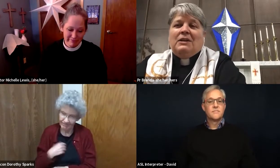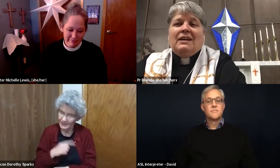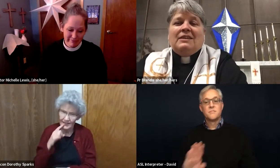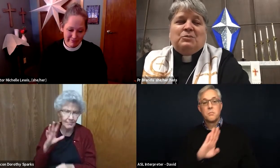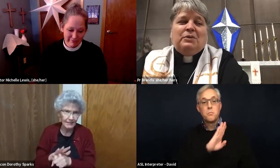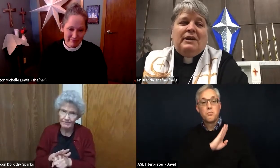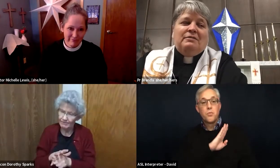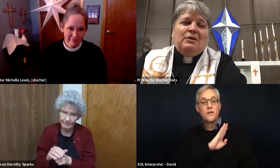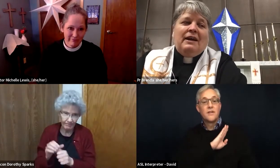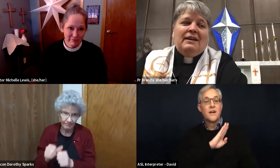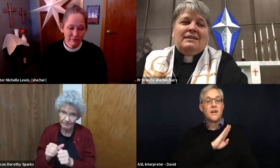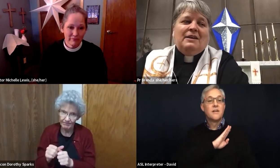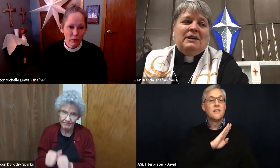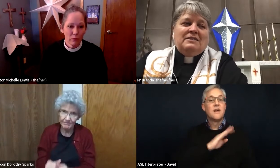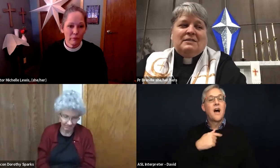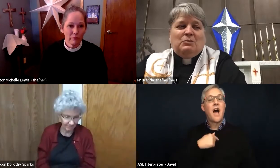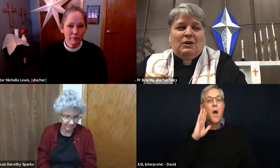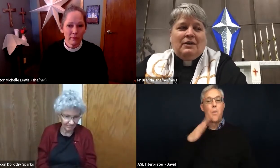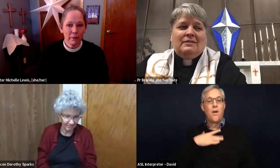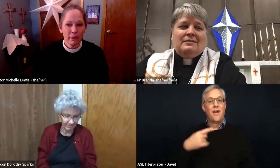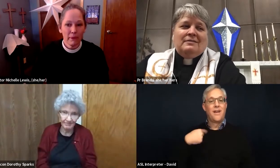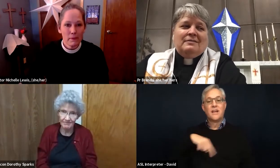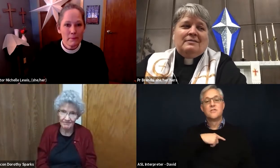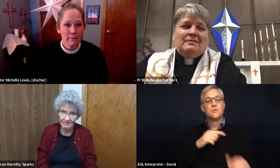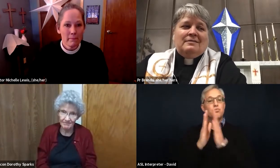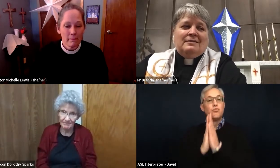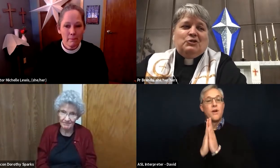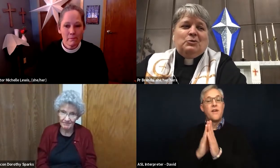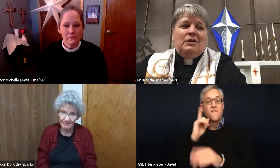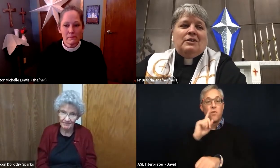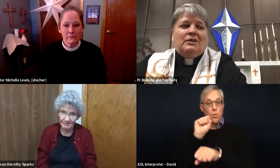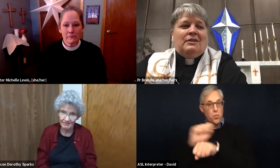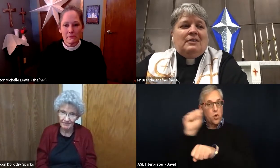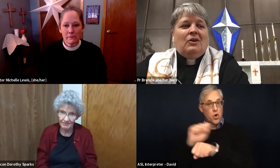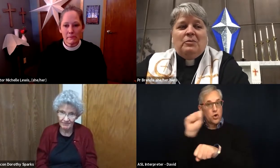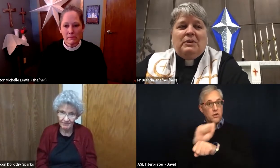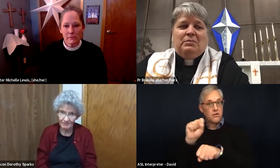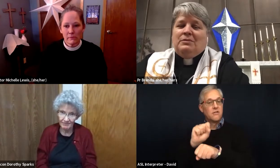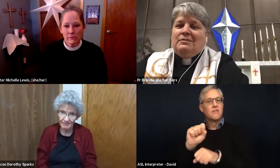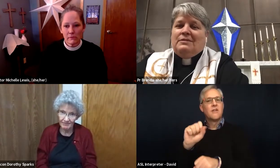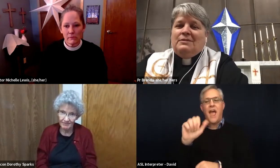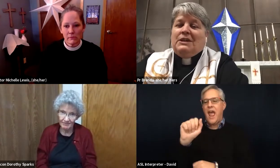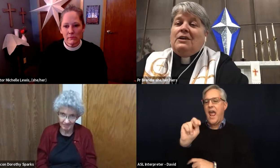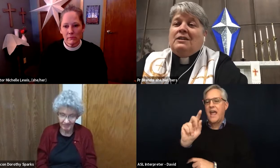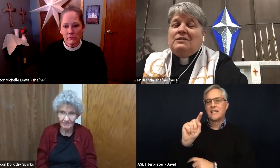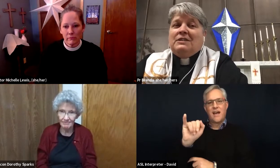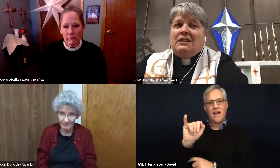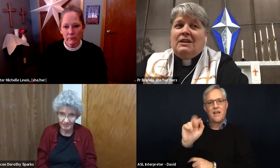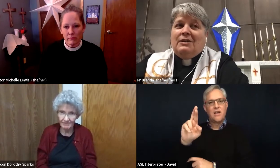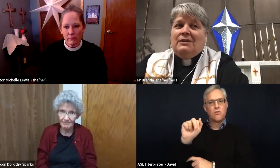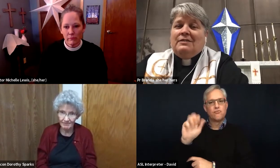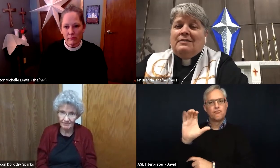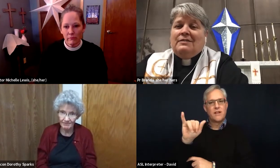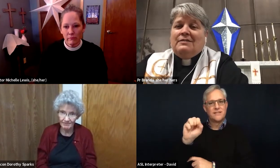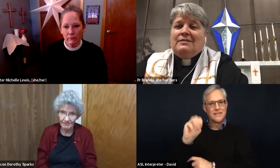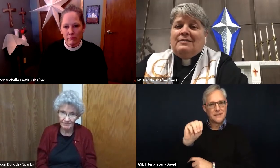I would like us to pray for anti-racism work to honor all people, regardless of skin